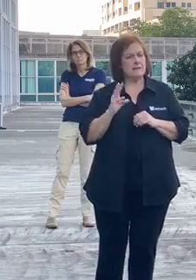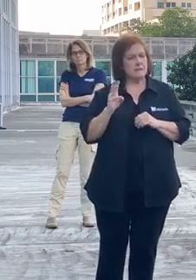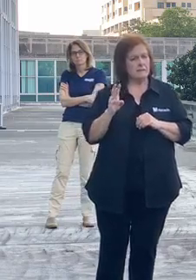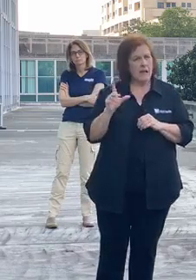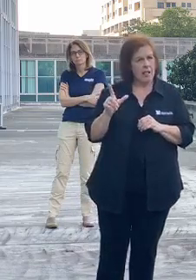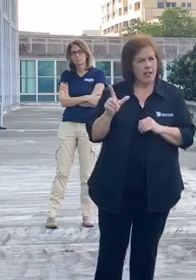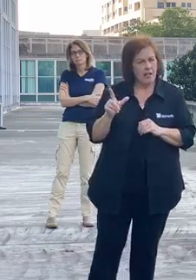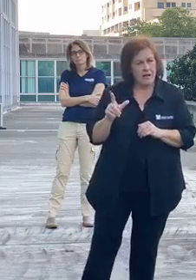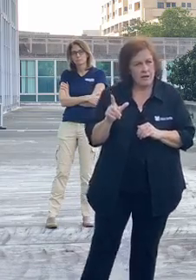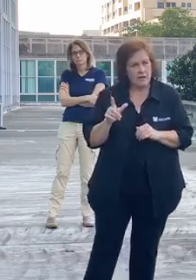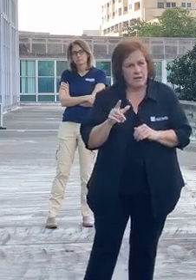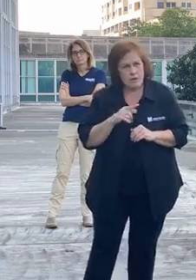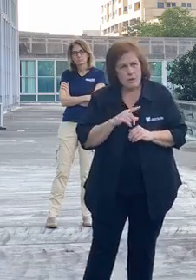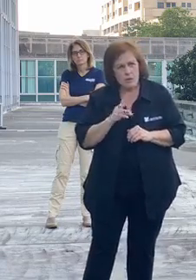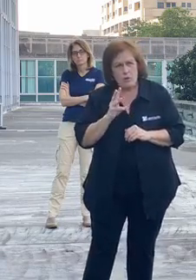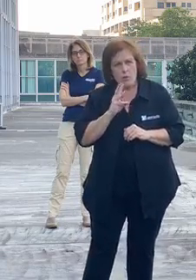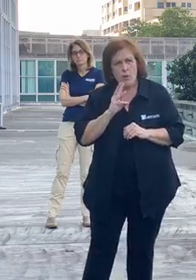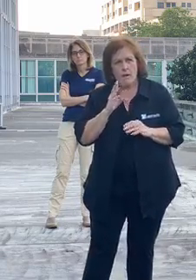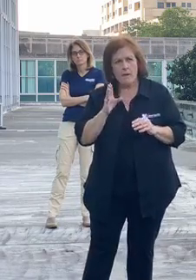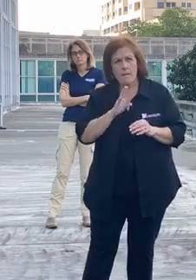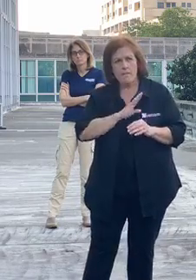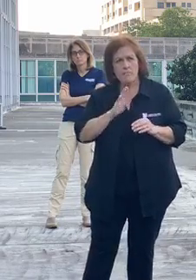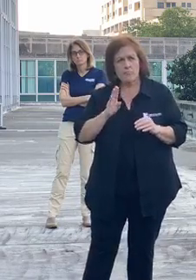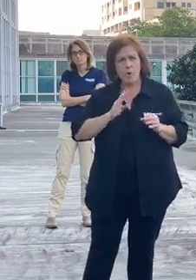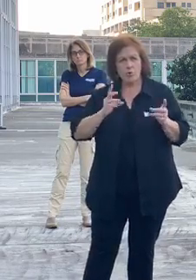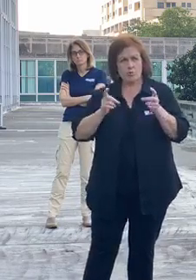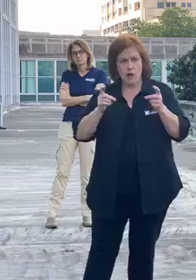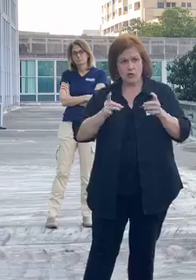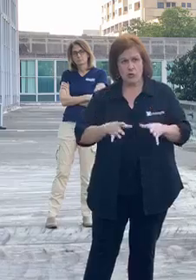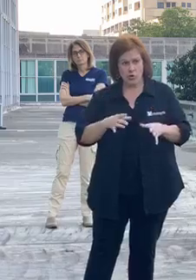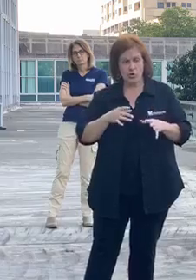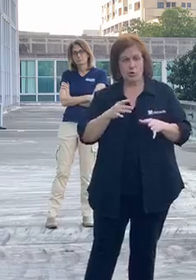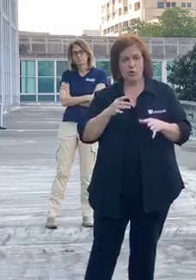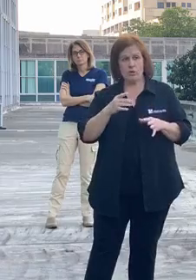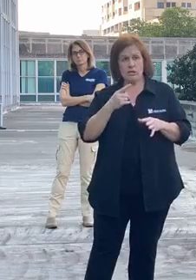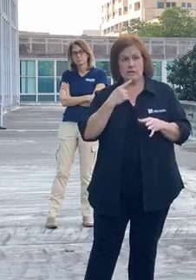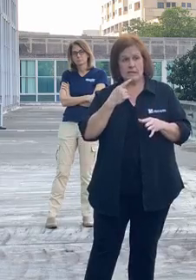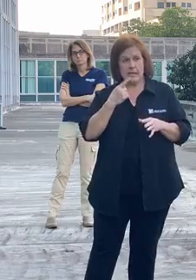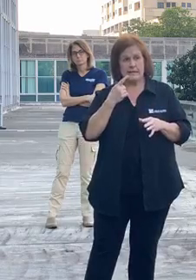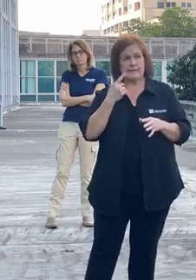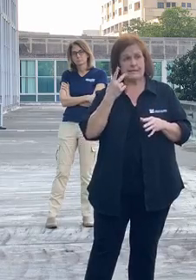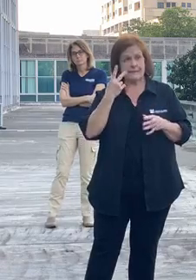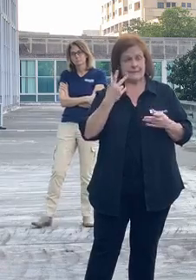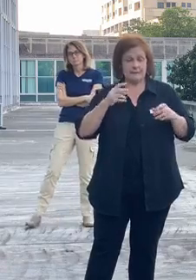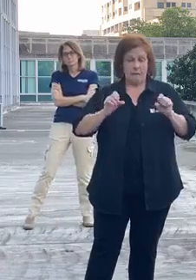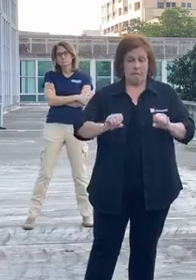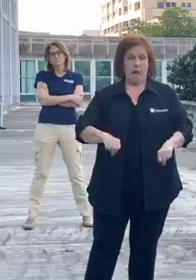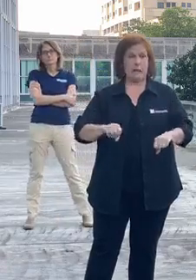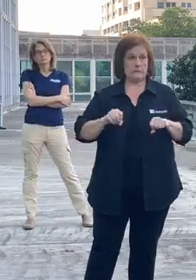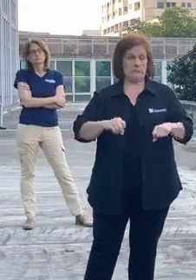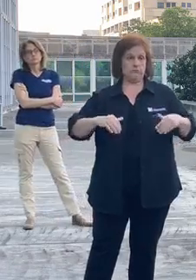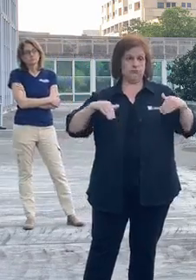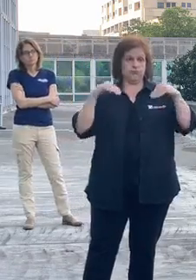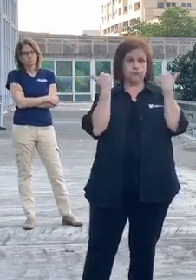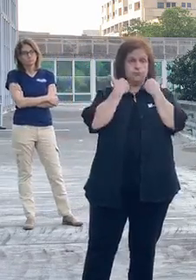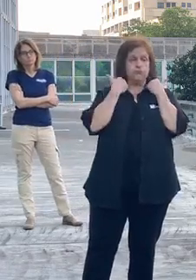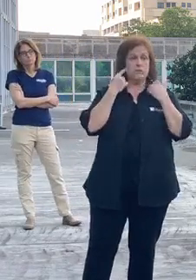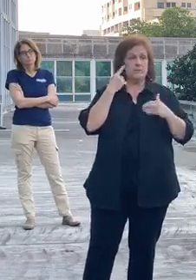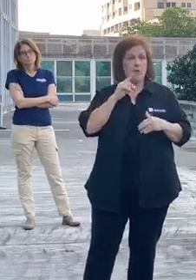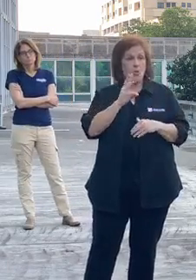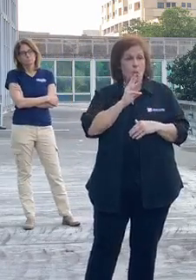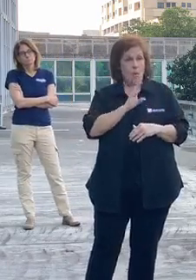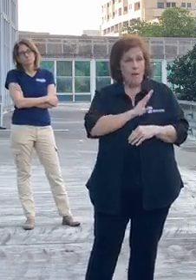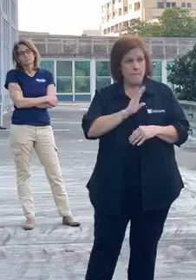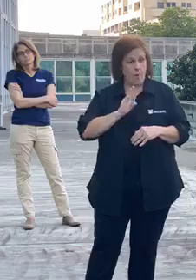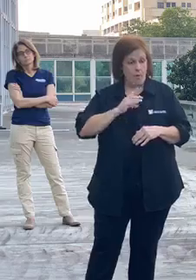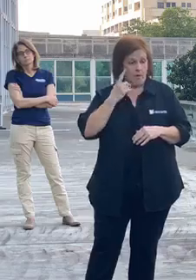WWL. Sewage and Water Board Director Ghassan Korban said today he sees possible bankruptcy for the Sewage and Water Board as a result